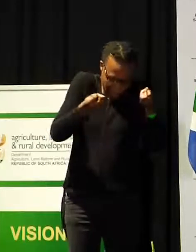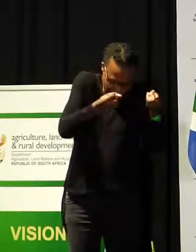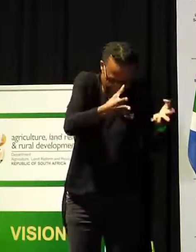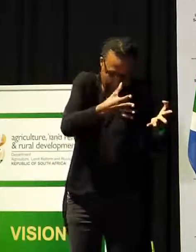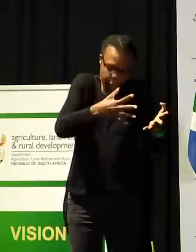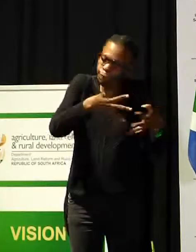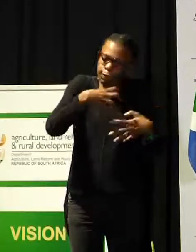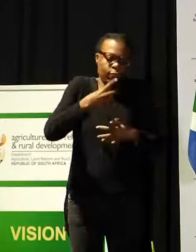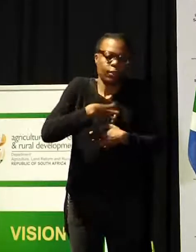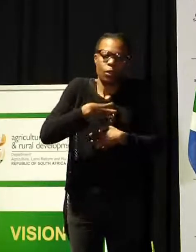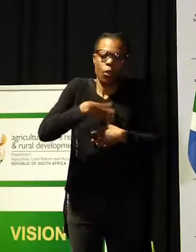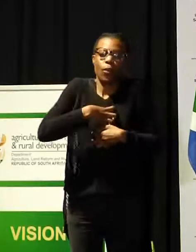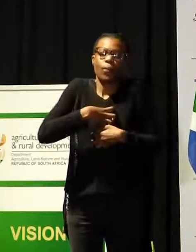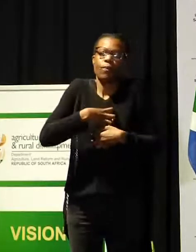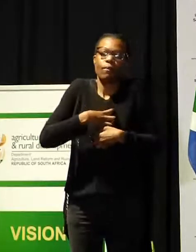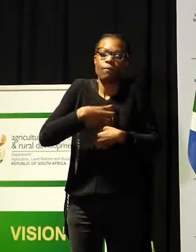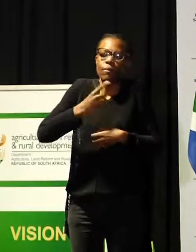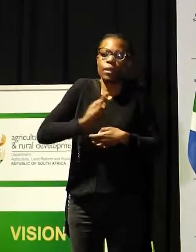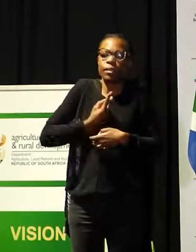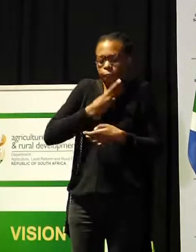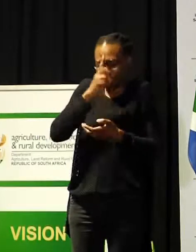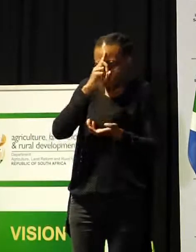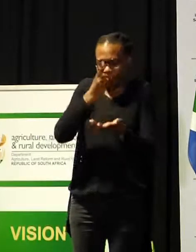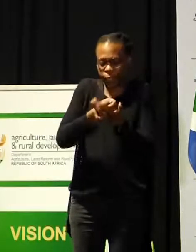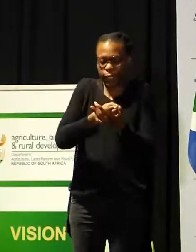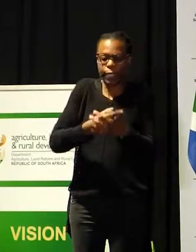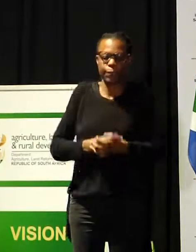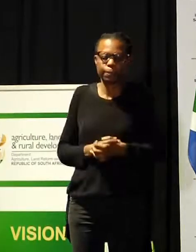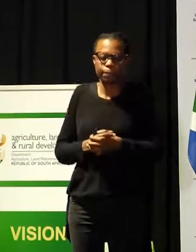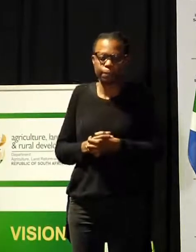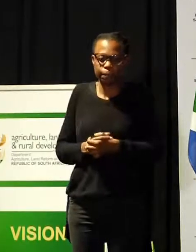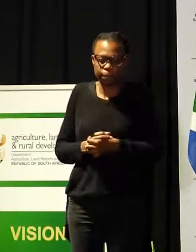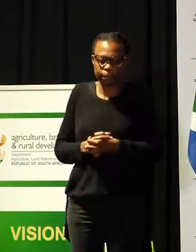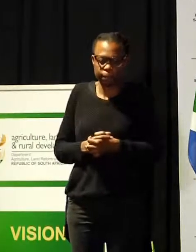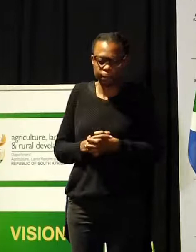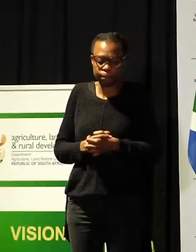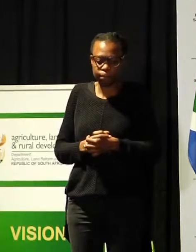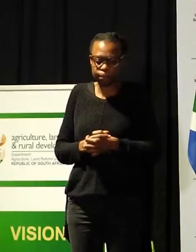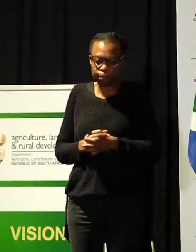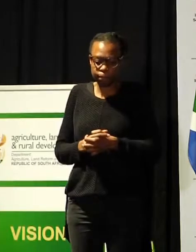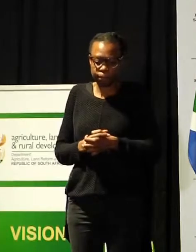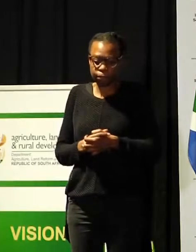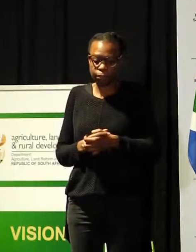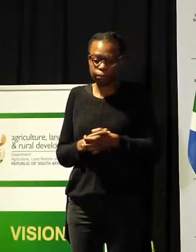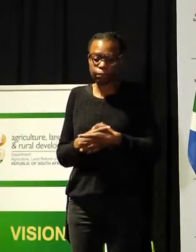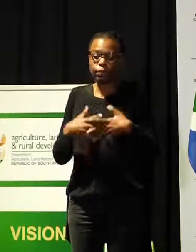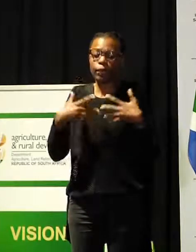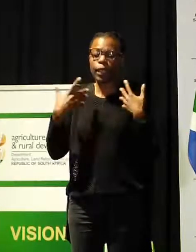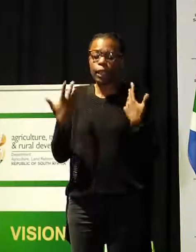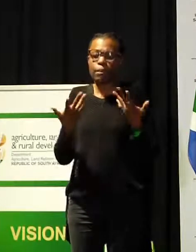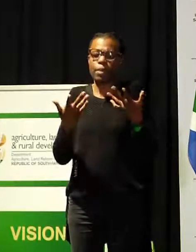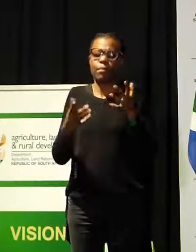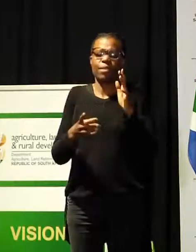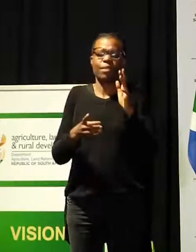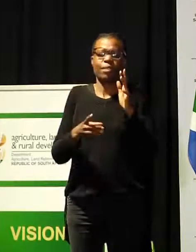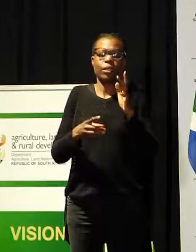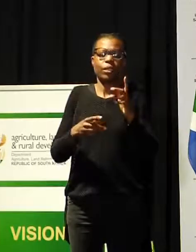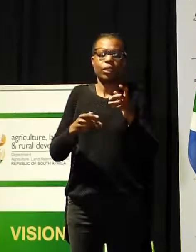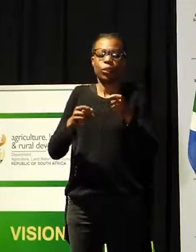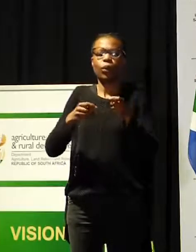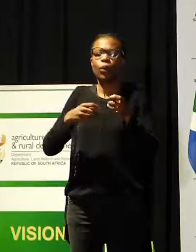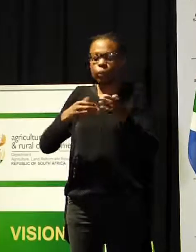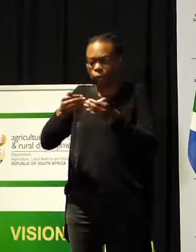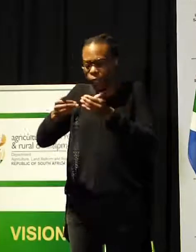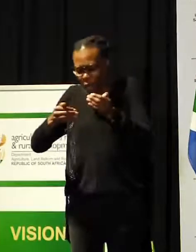on their behalf. Proper mechanisms and controls to be developed in policy and legislation